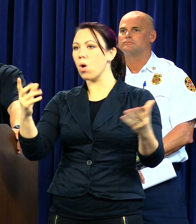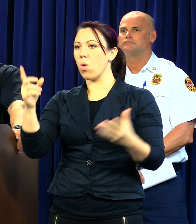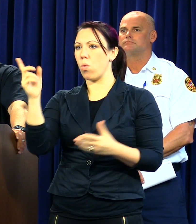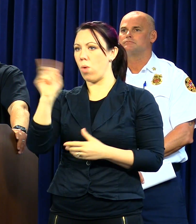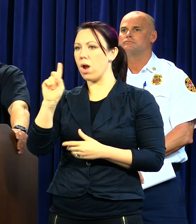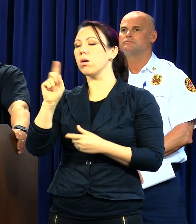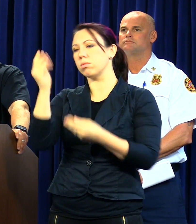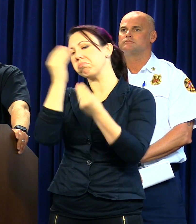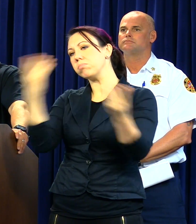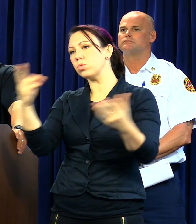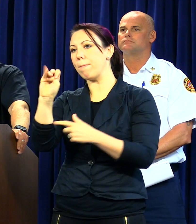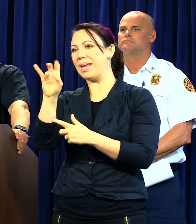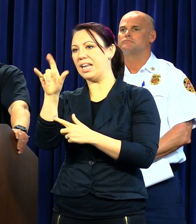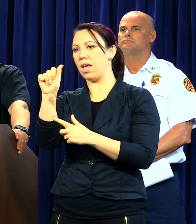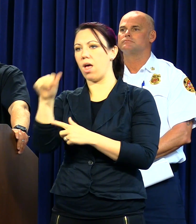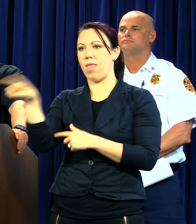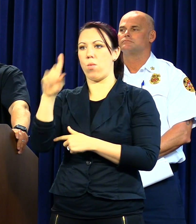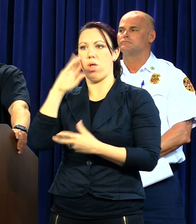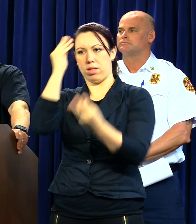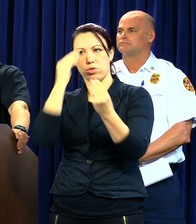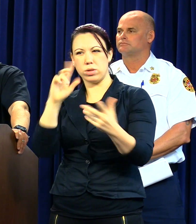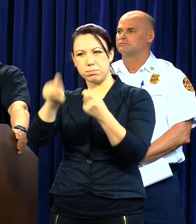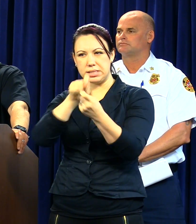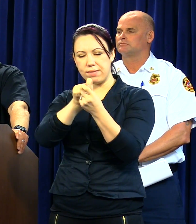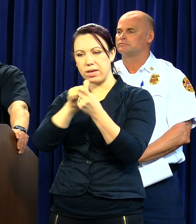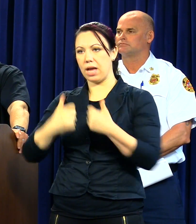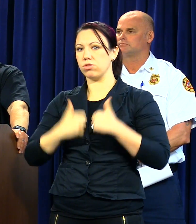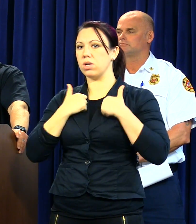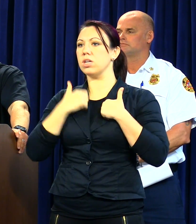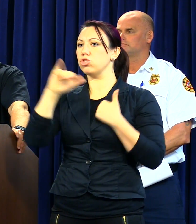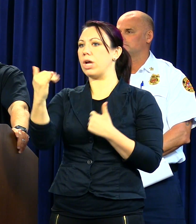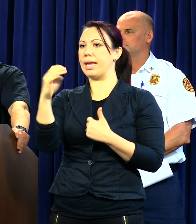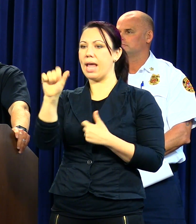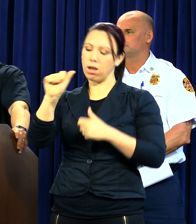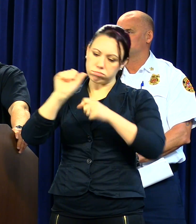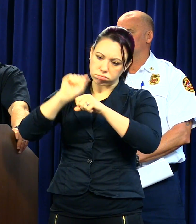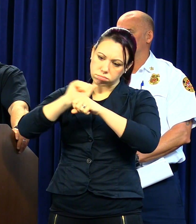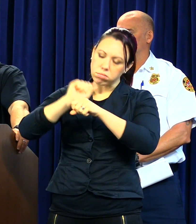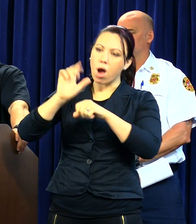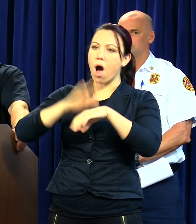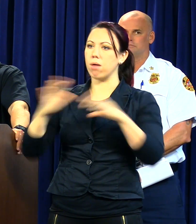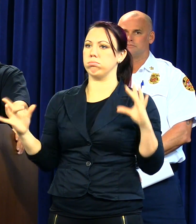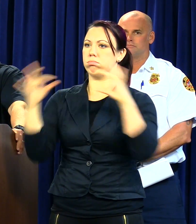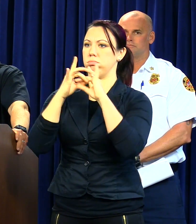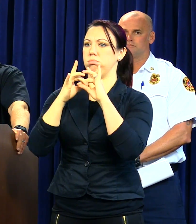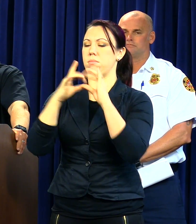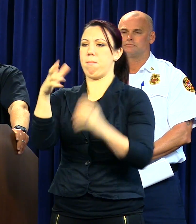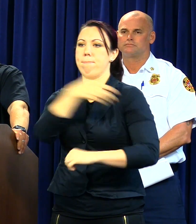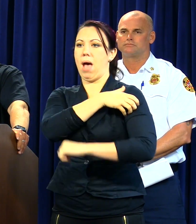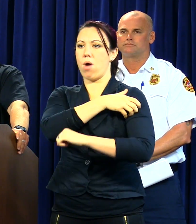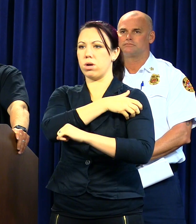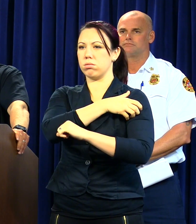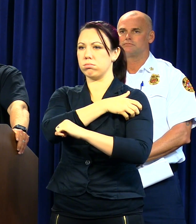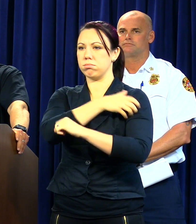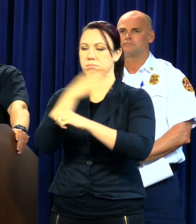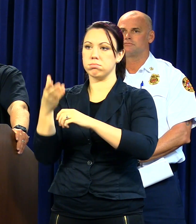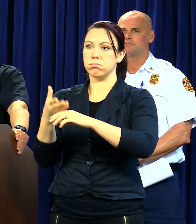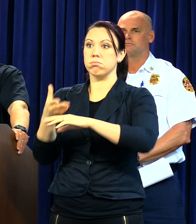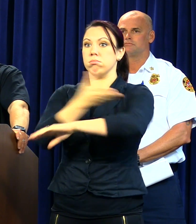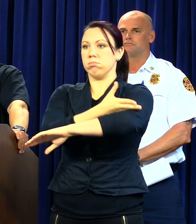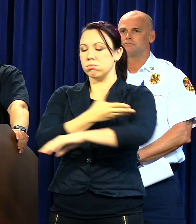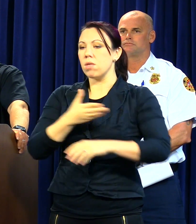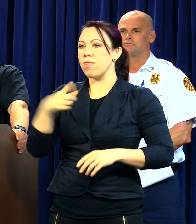media. The JEA is working on power restoration and made significant progress